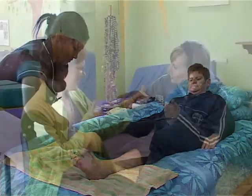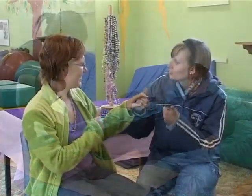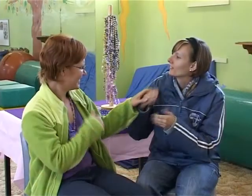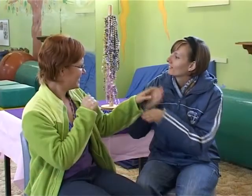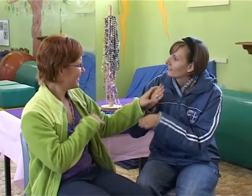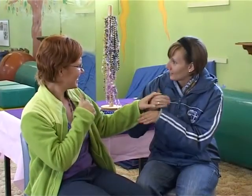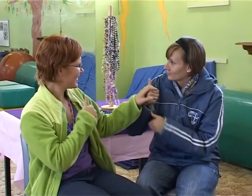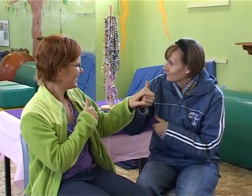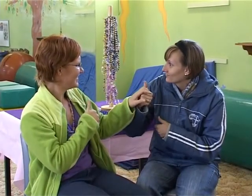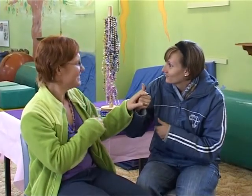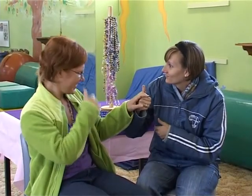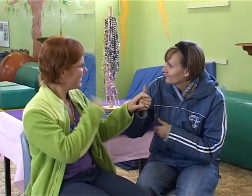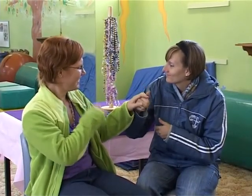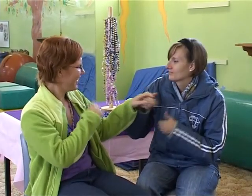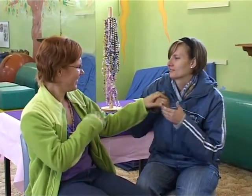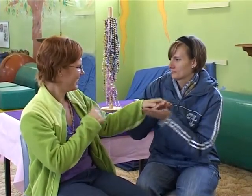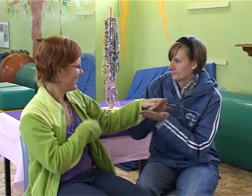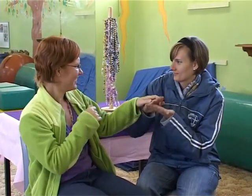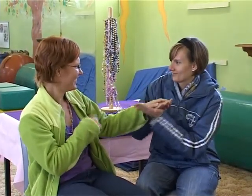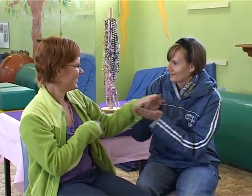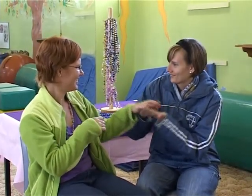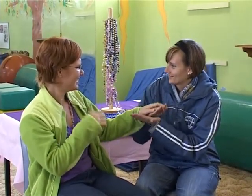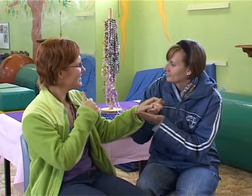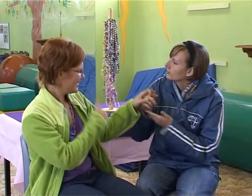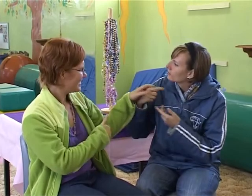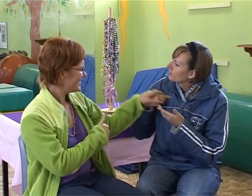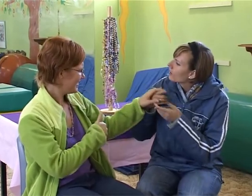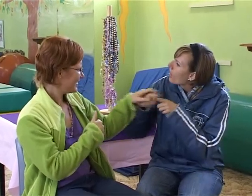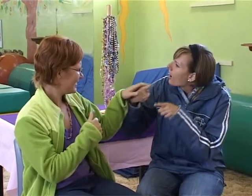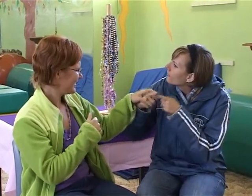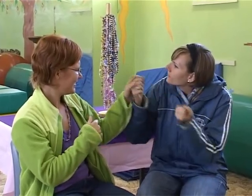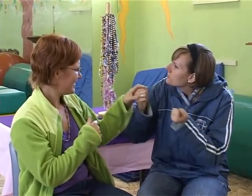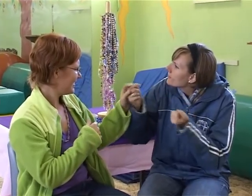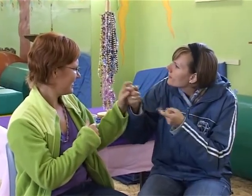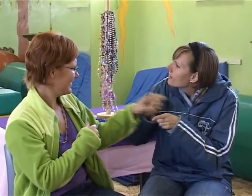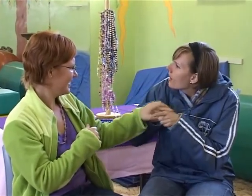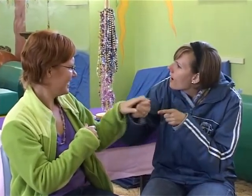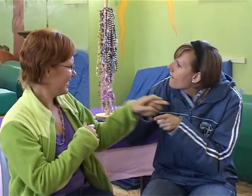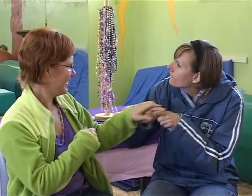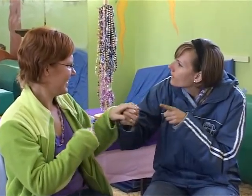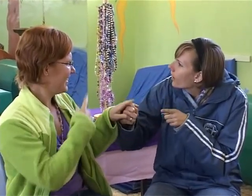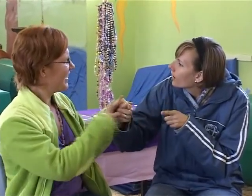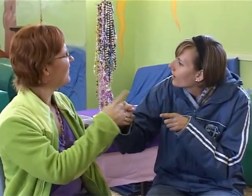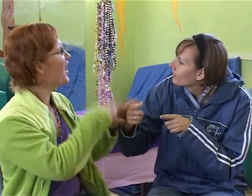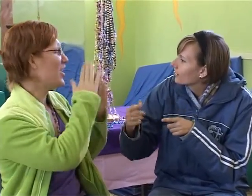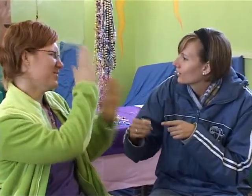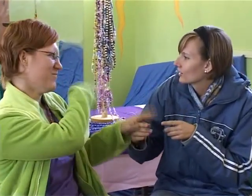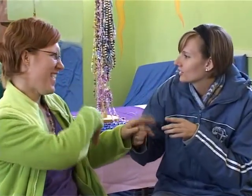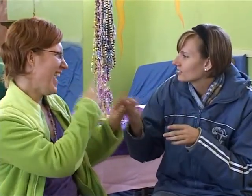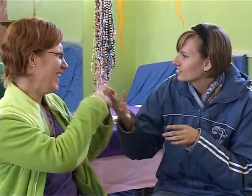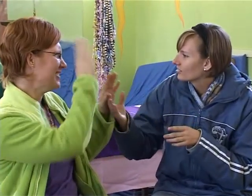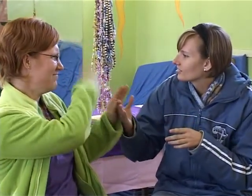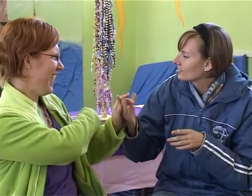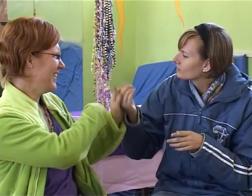residents. Growing up, deaf people face the same challenges as hearing people, with the additional challenge